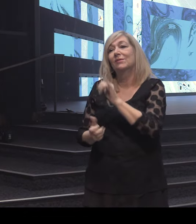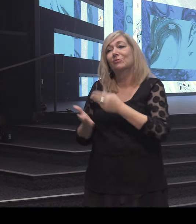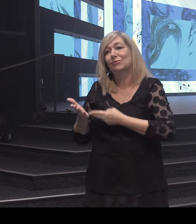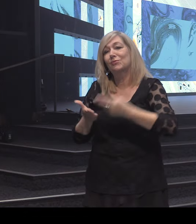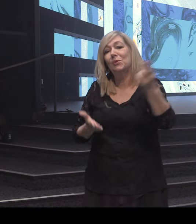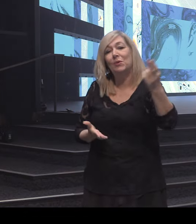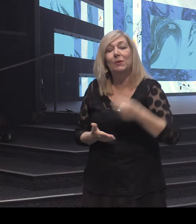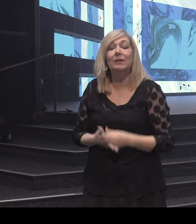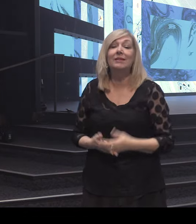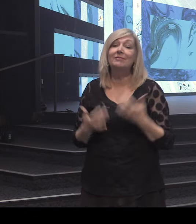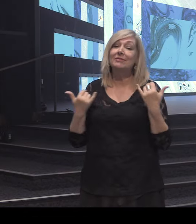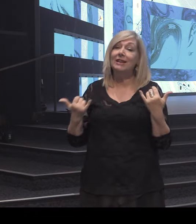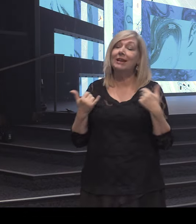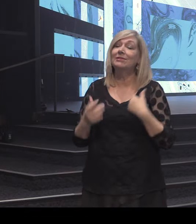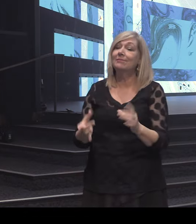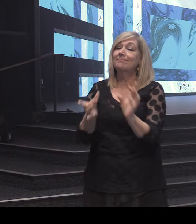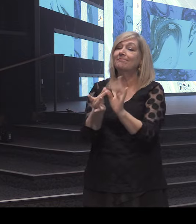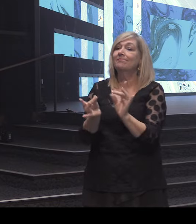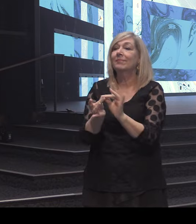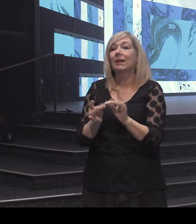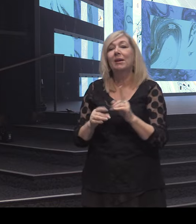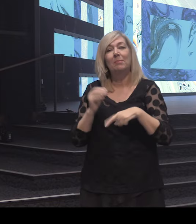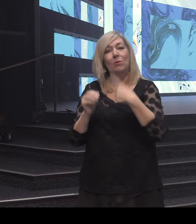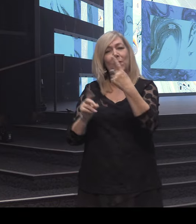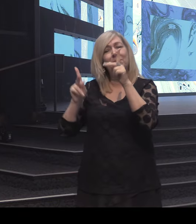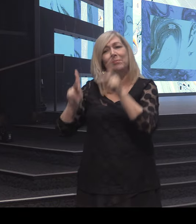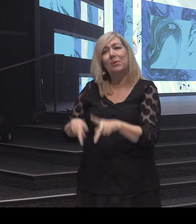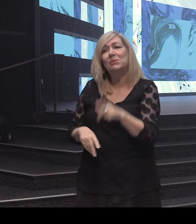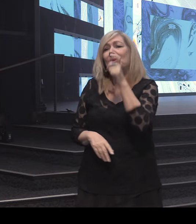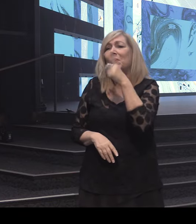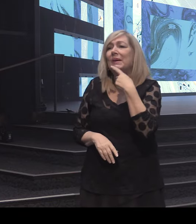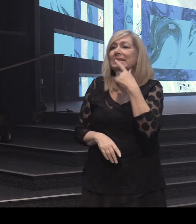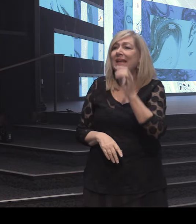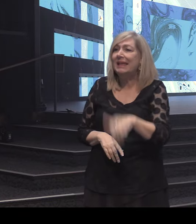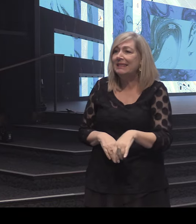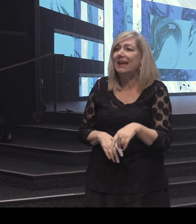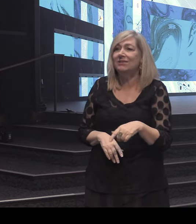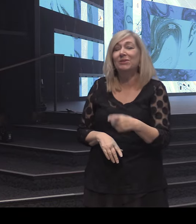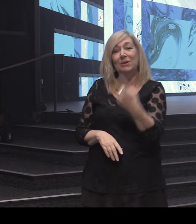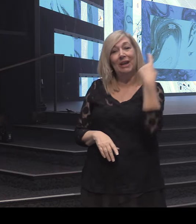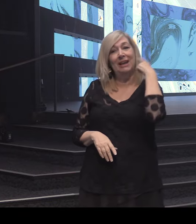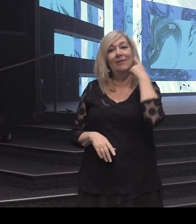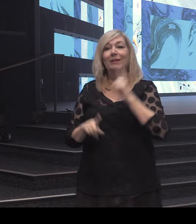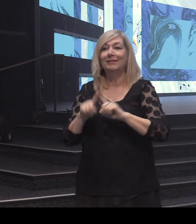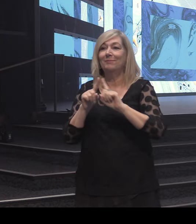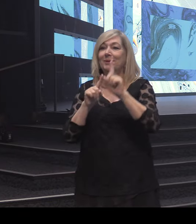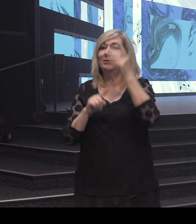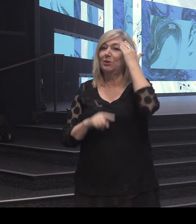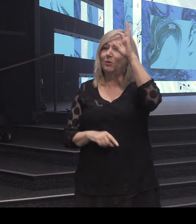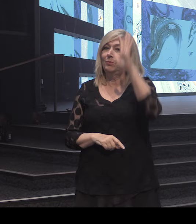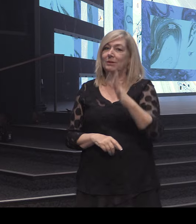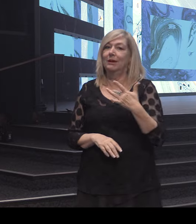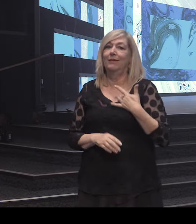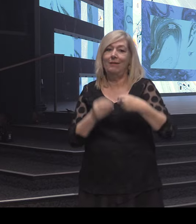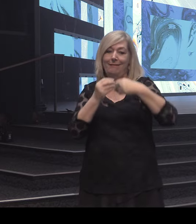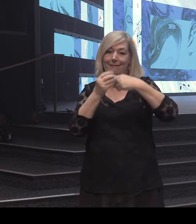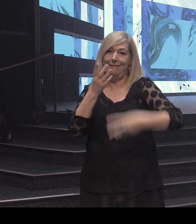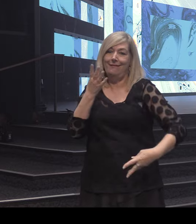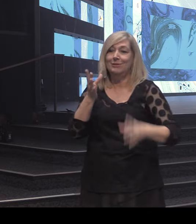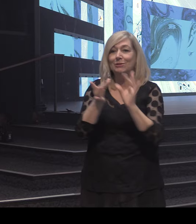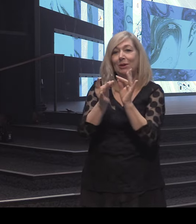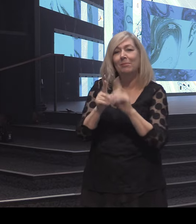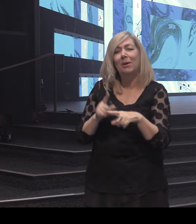tell you the story about the person who said that. If you've heard me preach more than once, you know there are stories coming. There are stories